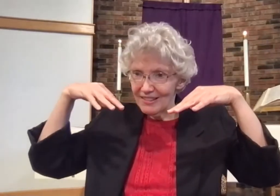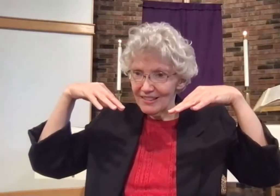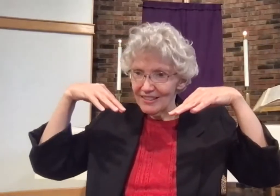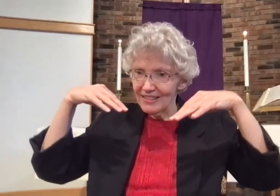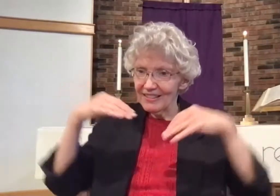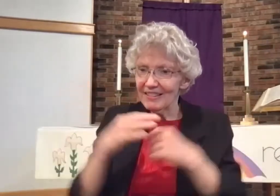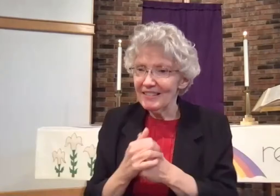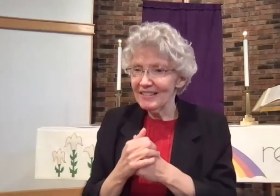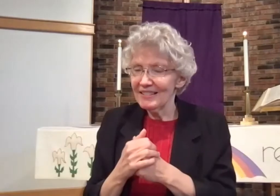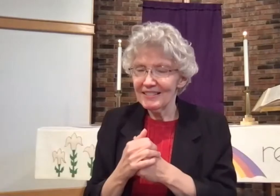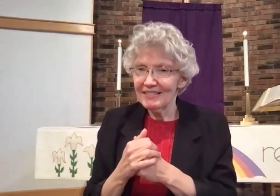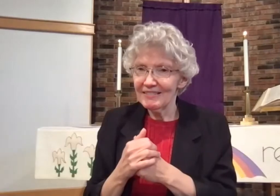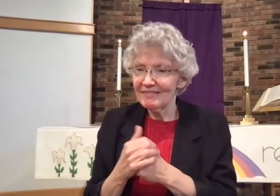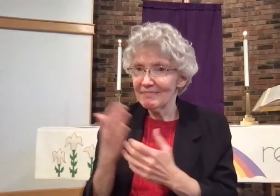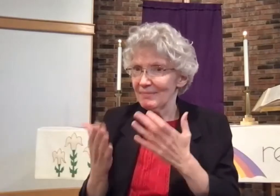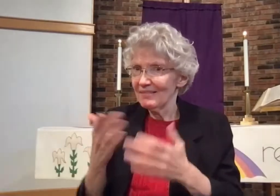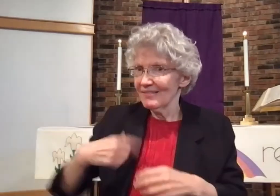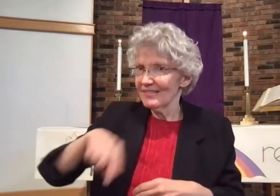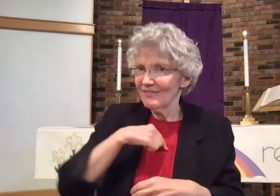to our own back door here in Minnesota.